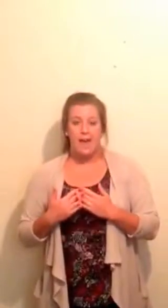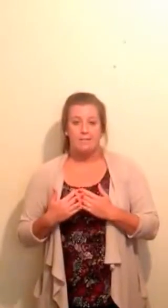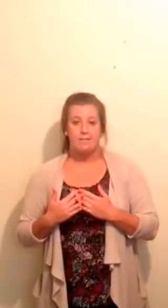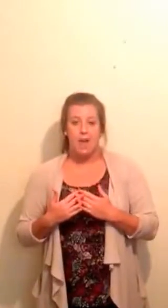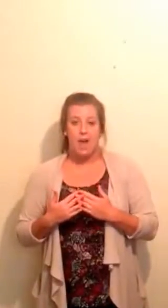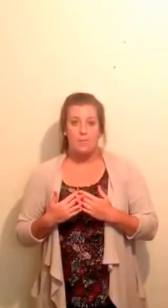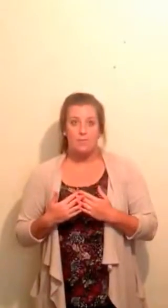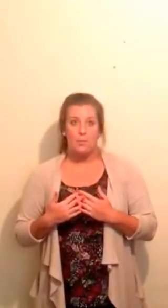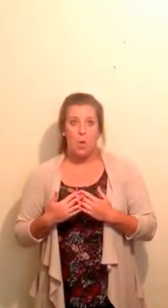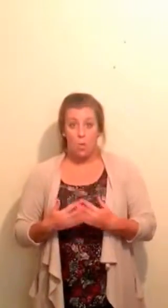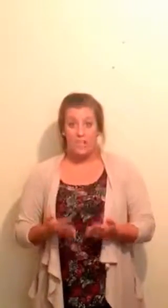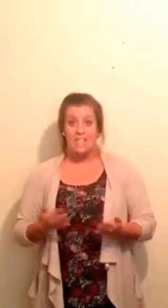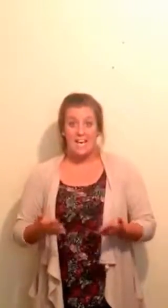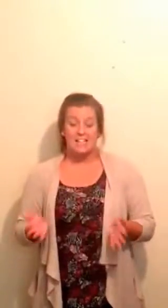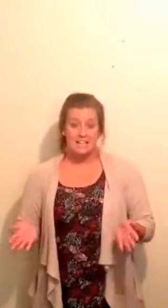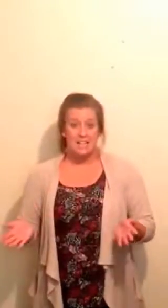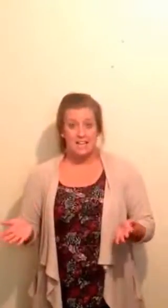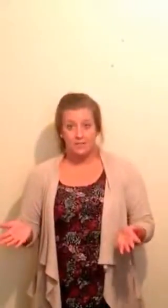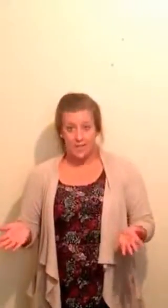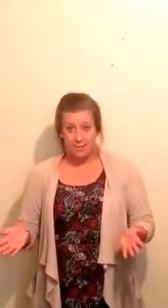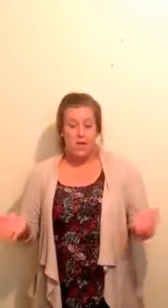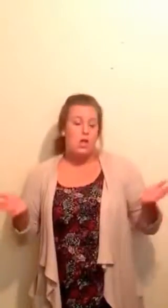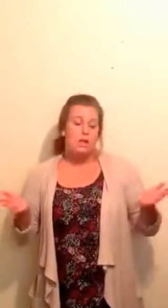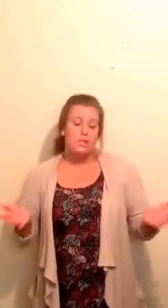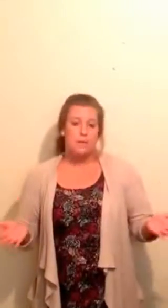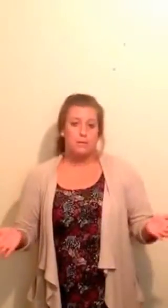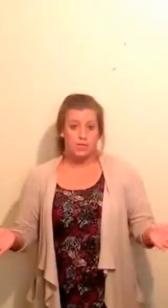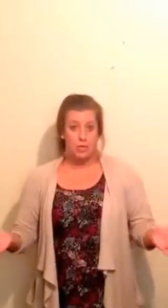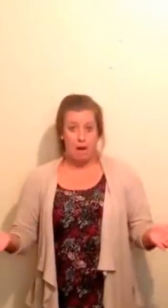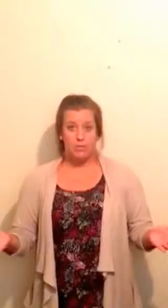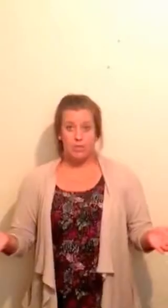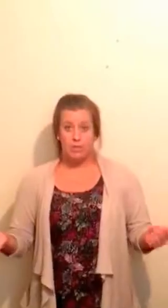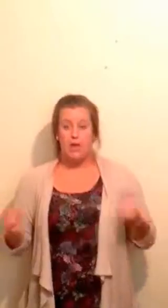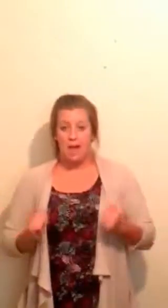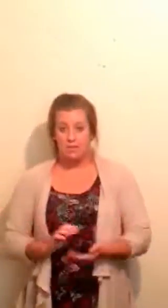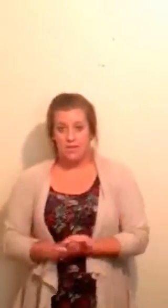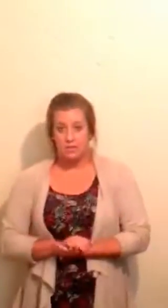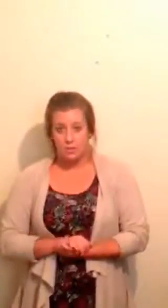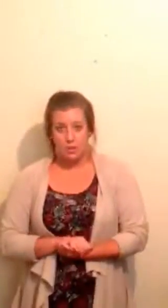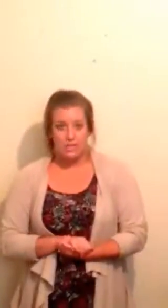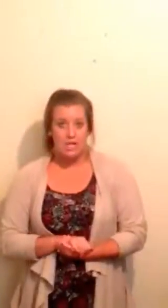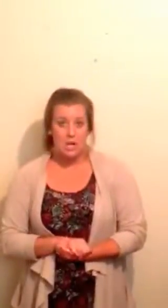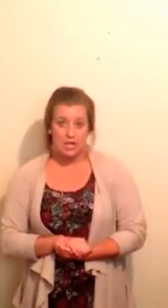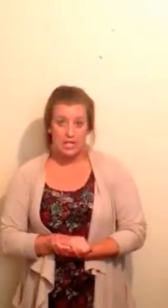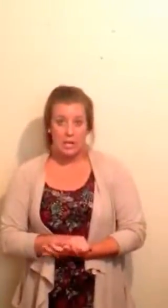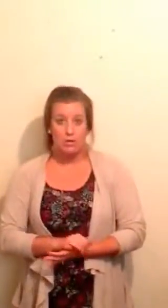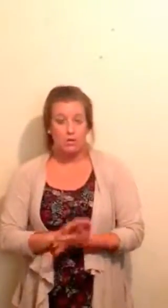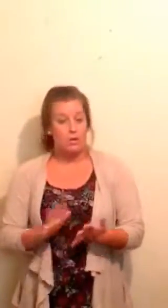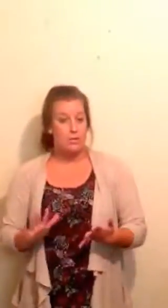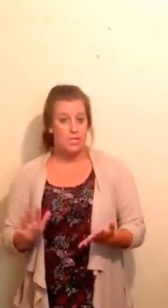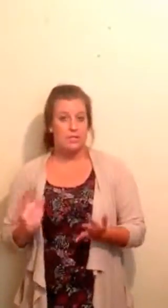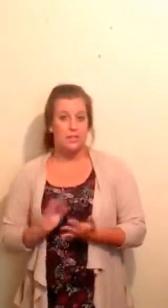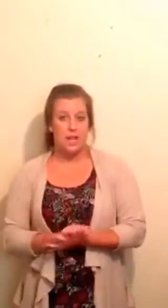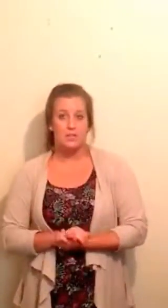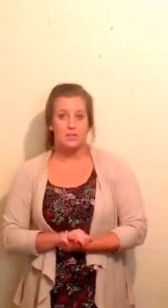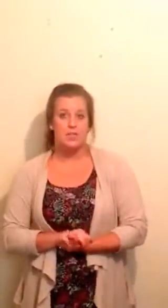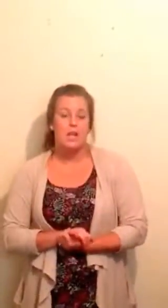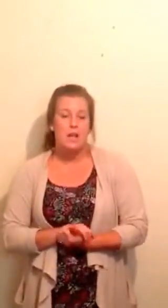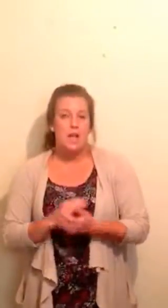have one day designated for them to be able to go out to Avondale schools, and you're going to go through and observe the classrooms. And